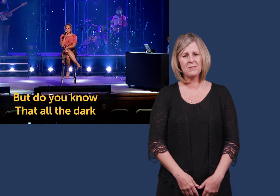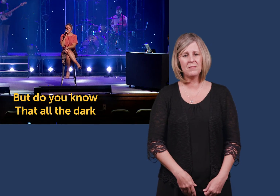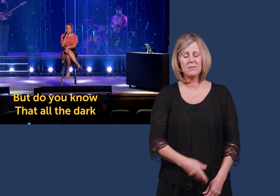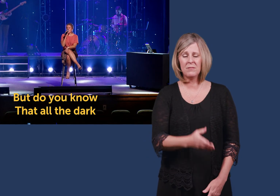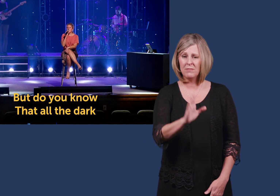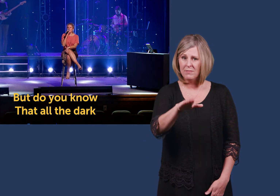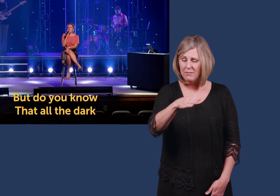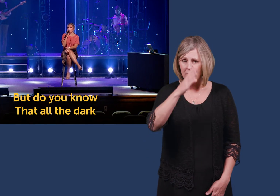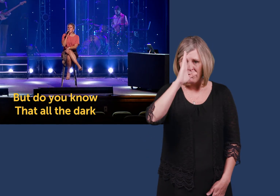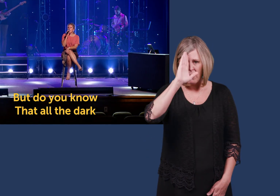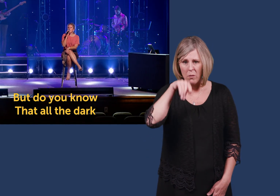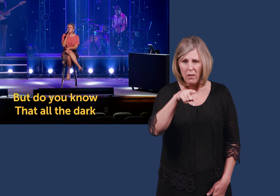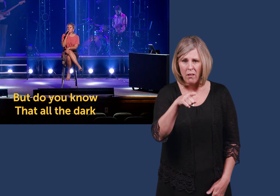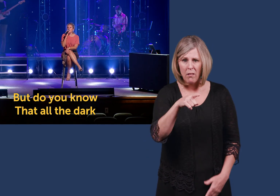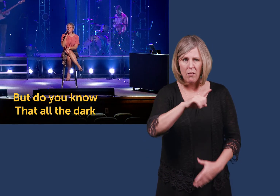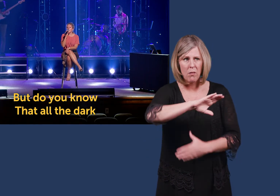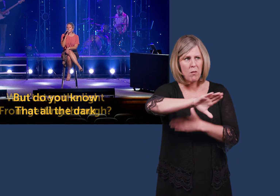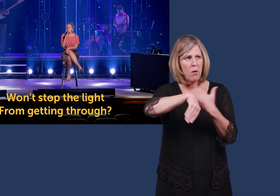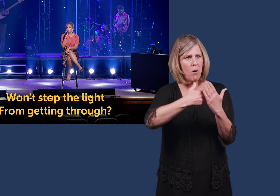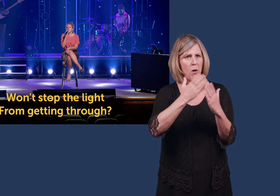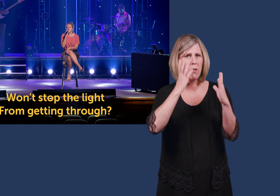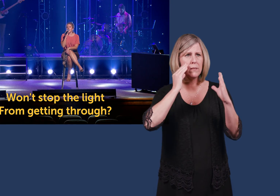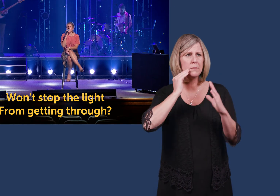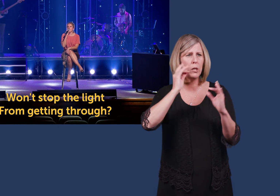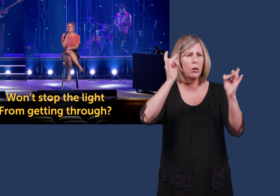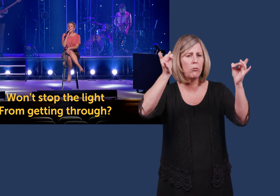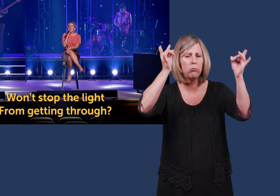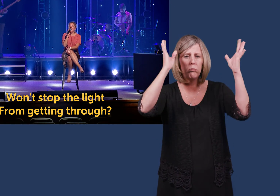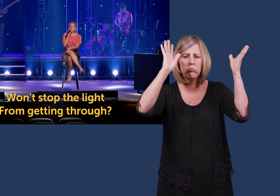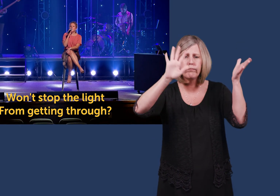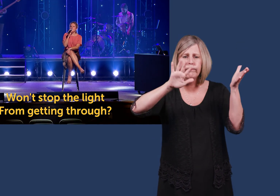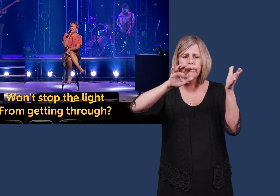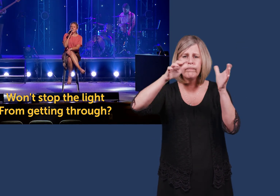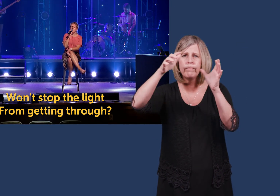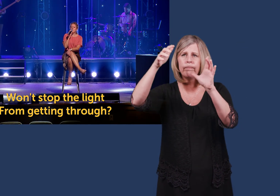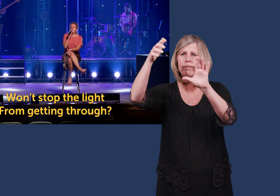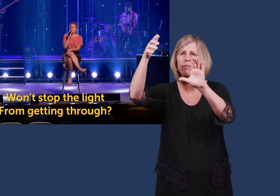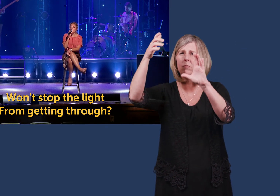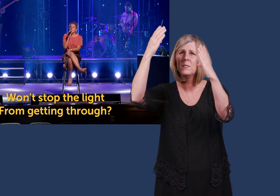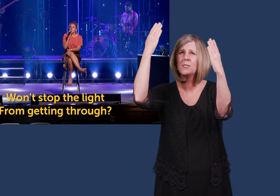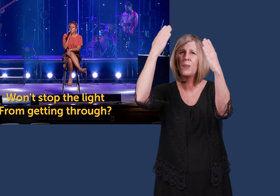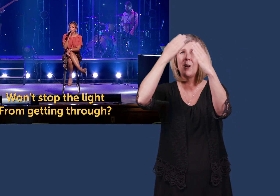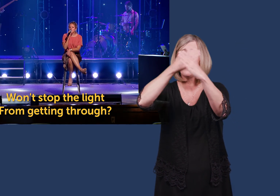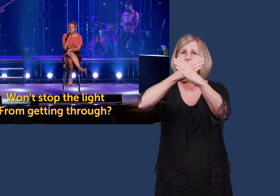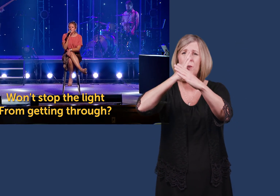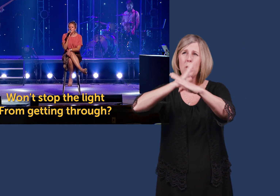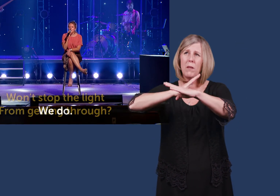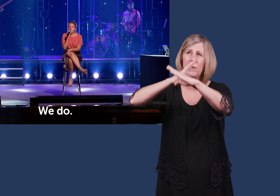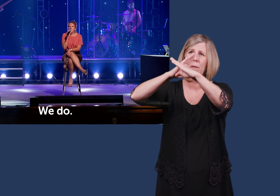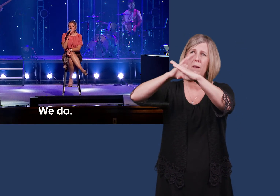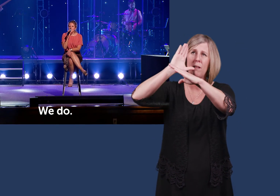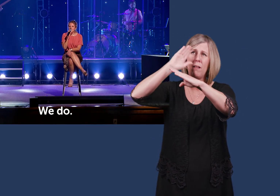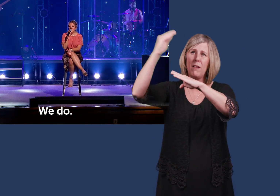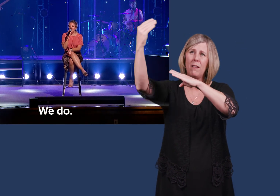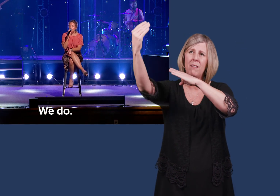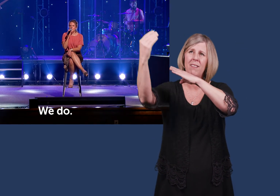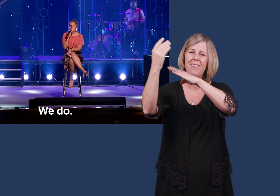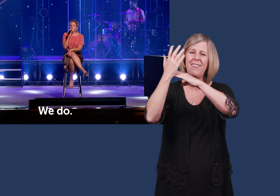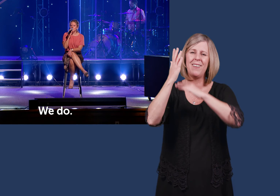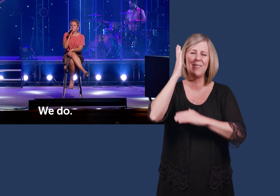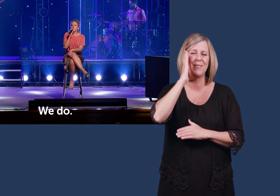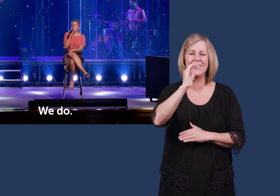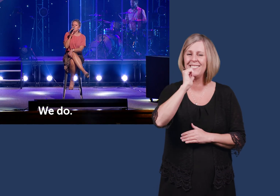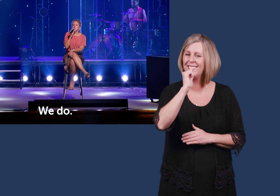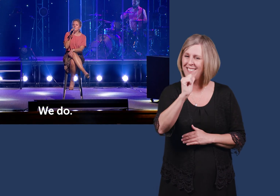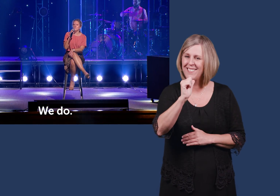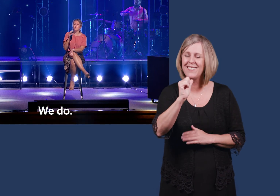Do you know that all the dark won't stop the light from getting through? We do.